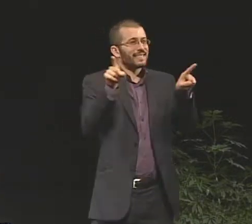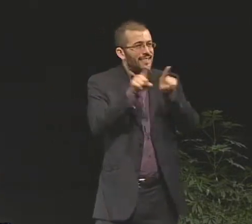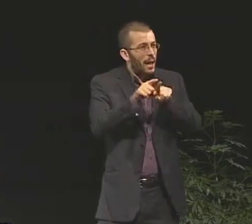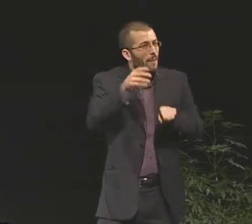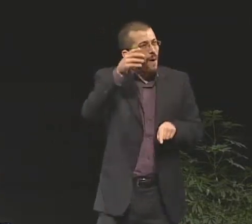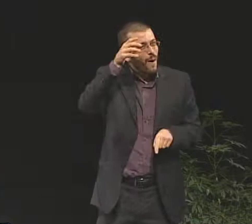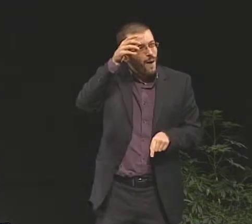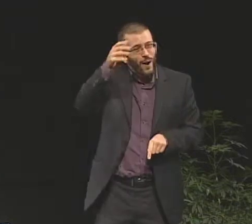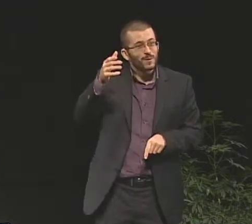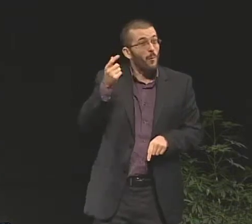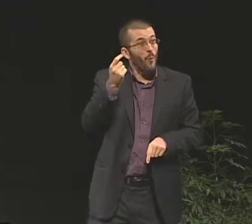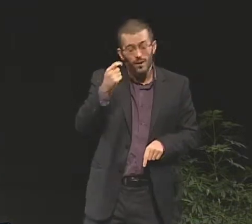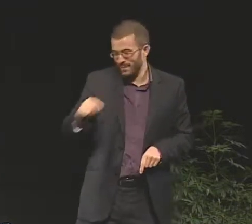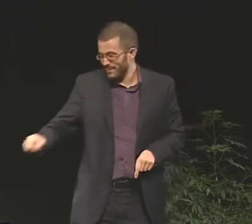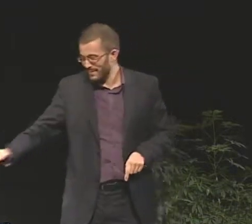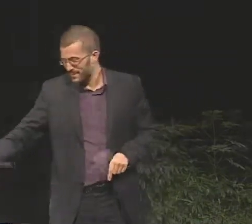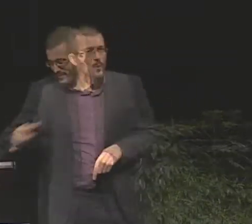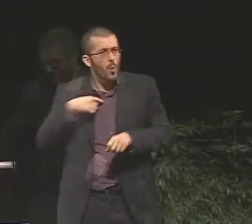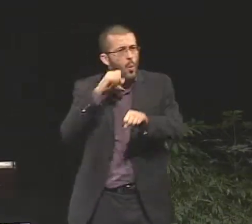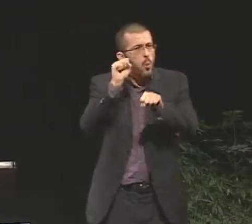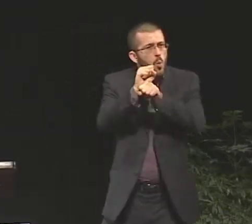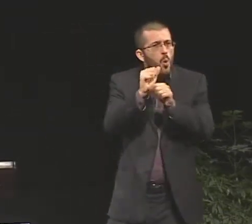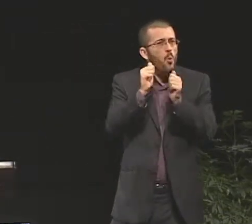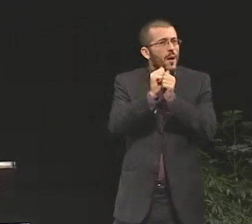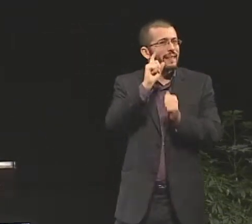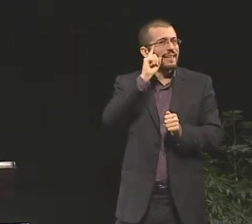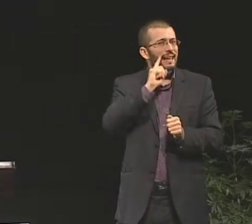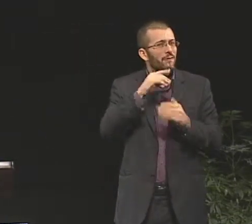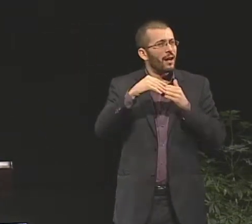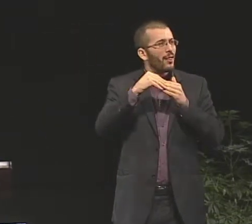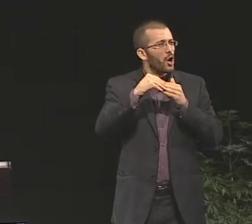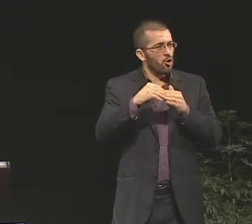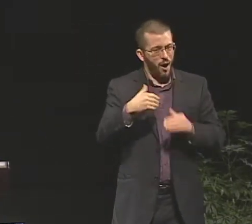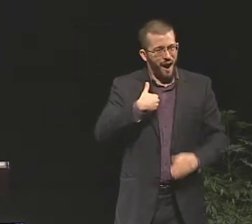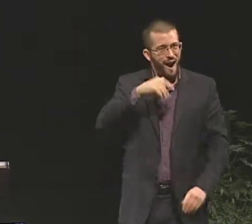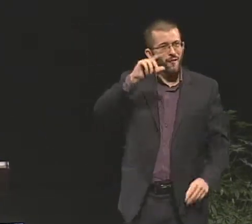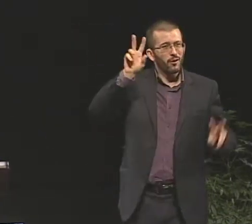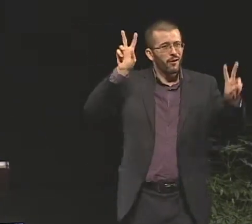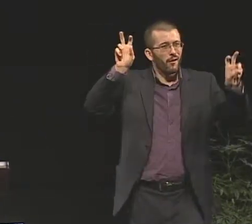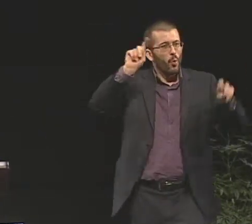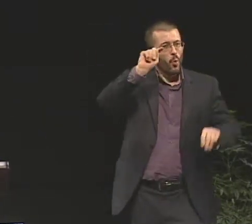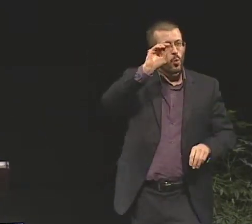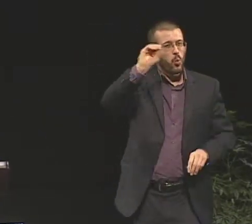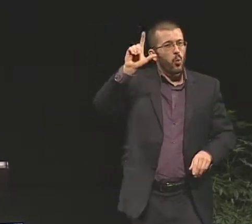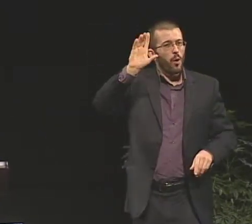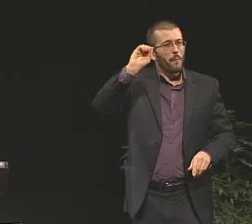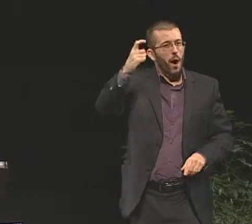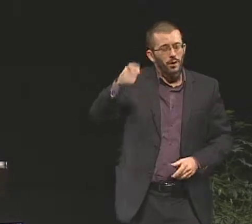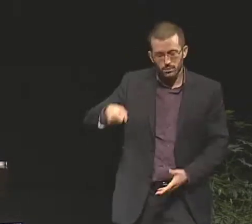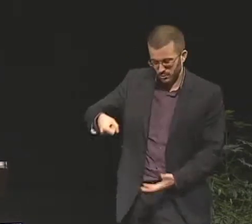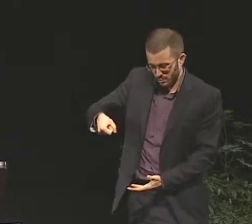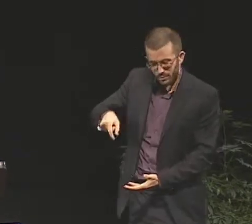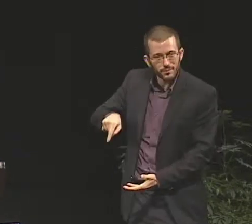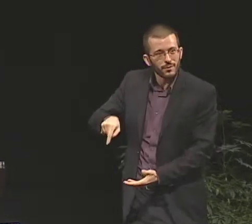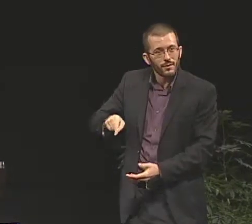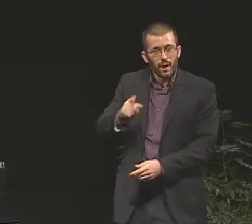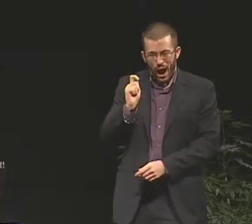Well, the hammer doesn't serve you well. So what we do in a similar way is that we work with local deaf